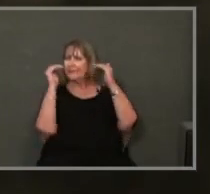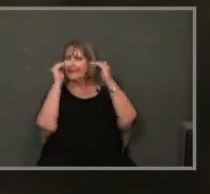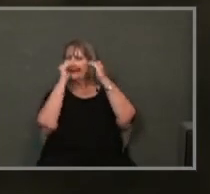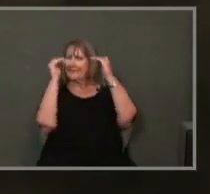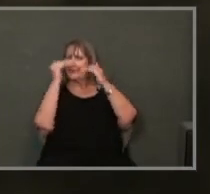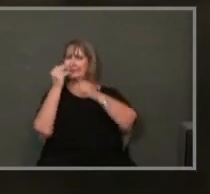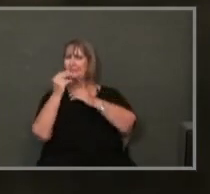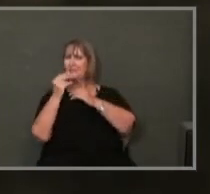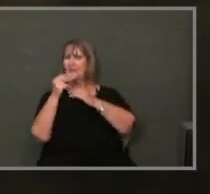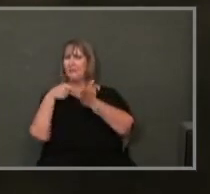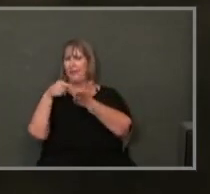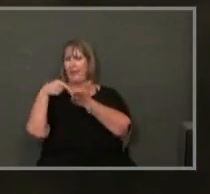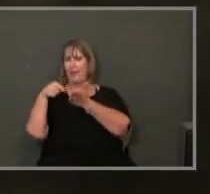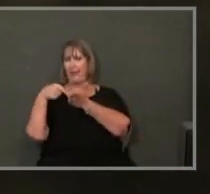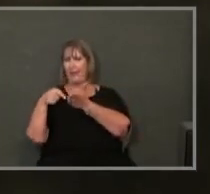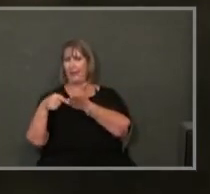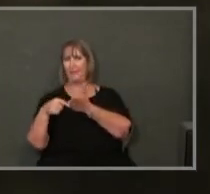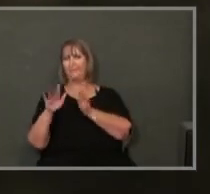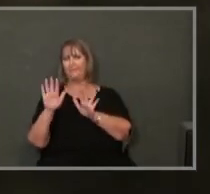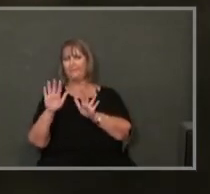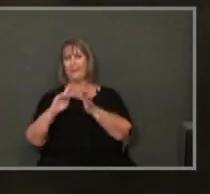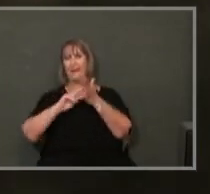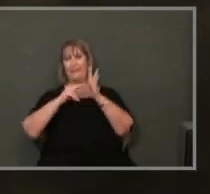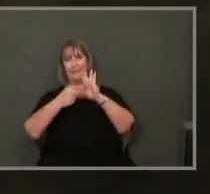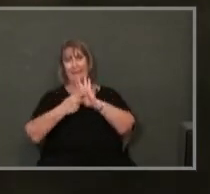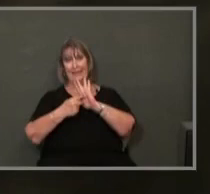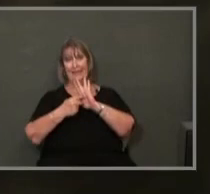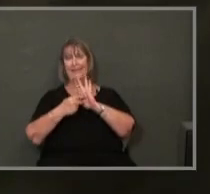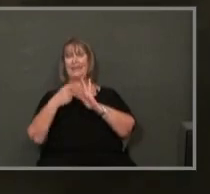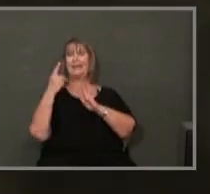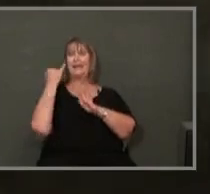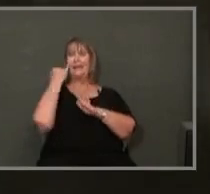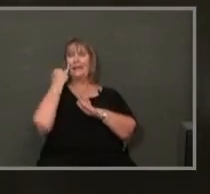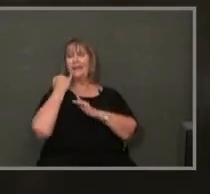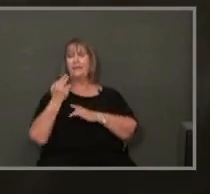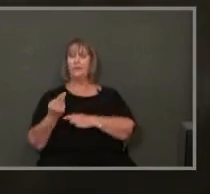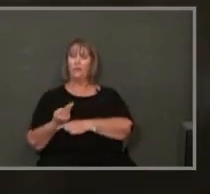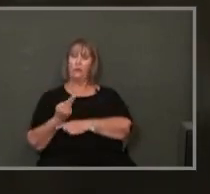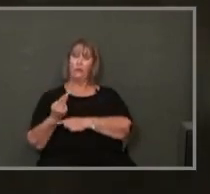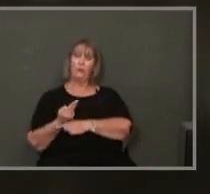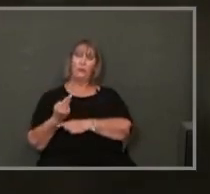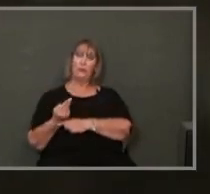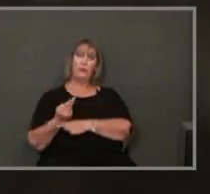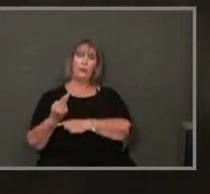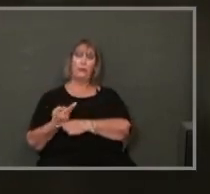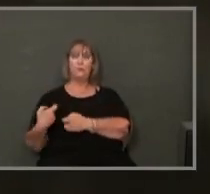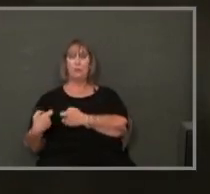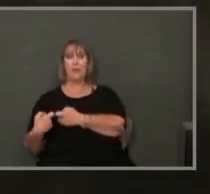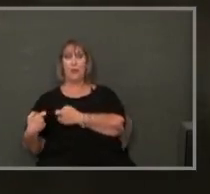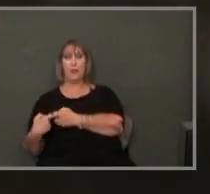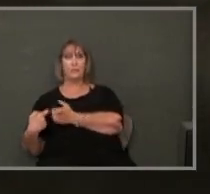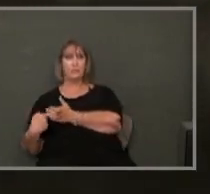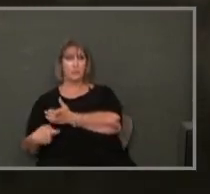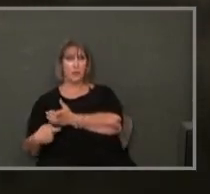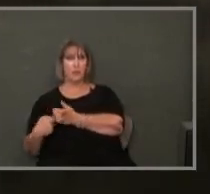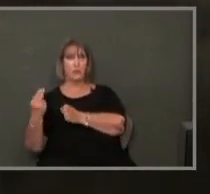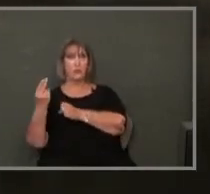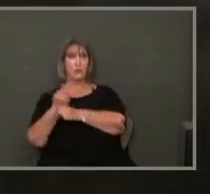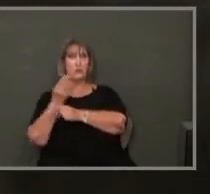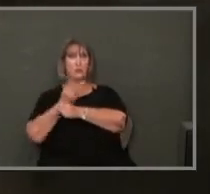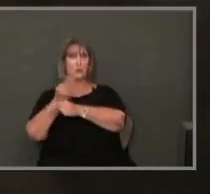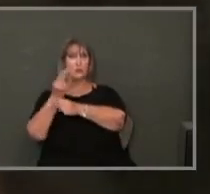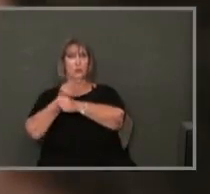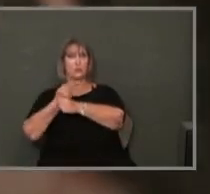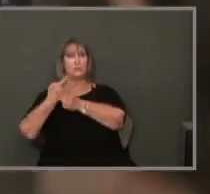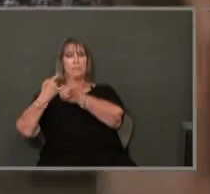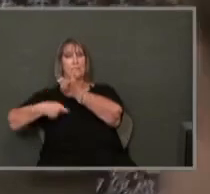considered? In other words, the more power you use, the more you pay. The more water you use, the more you